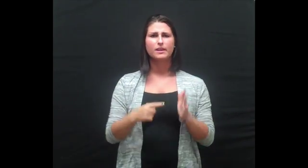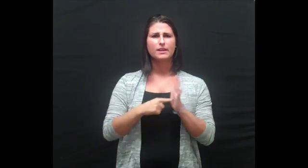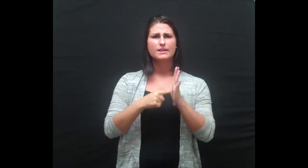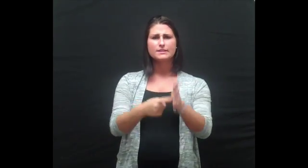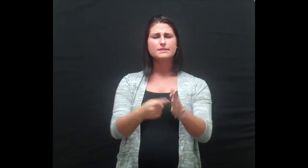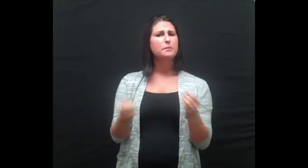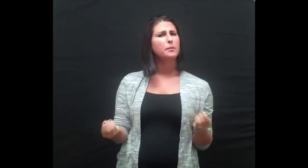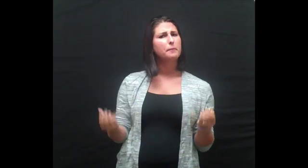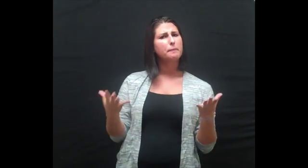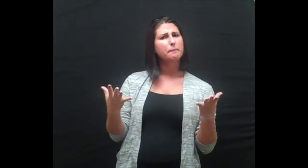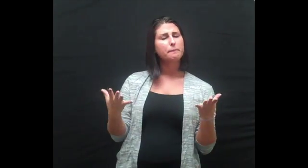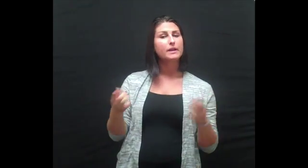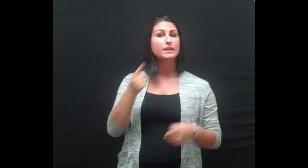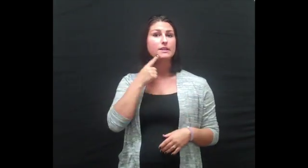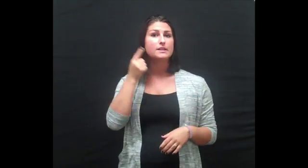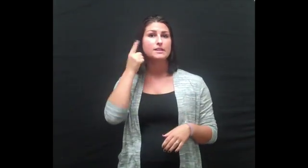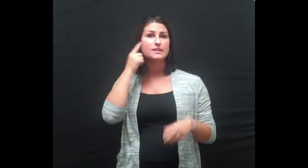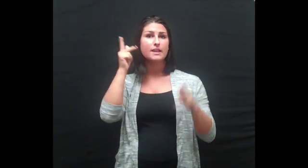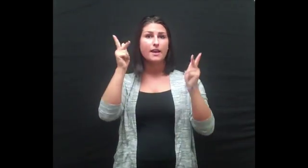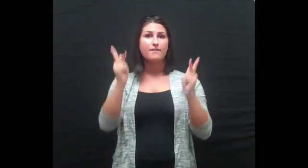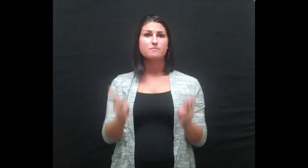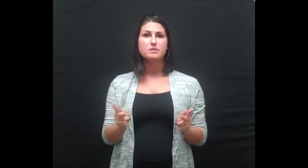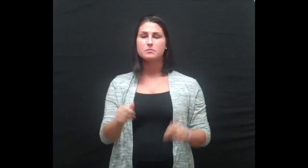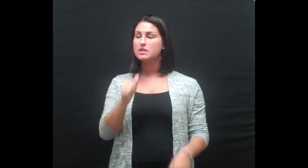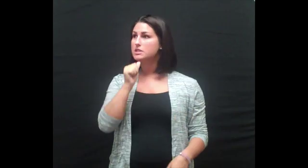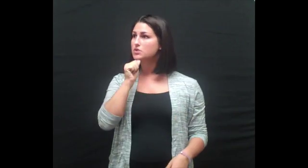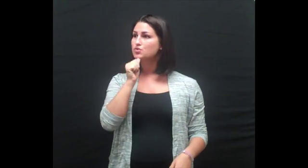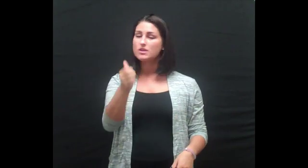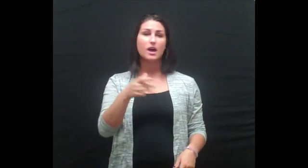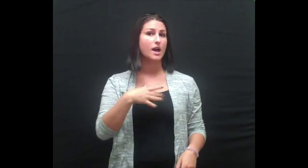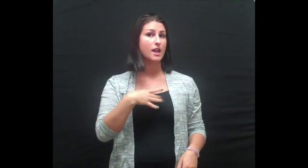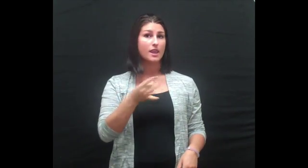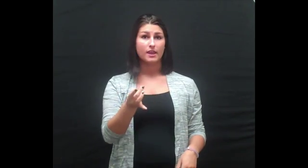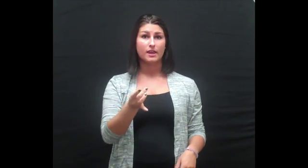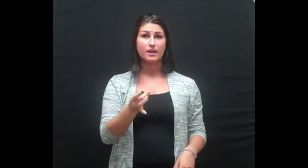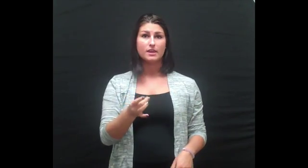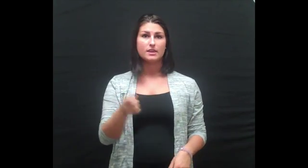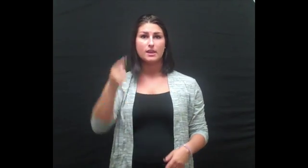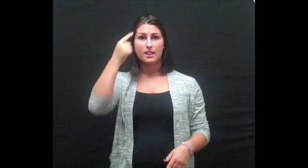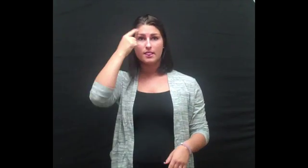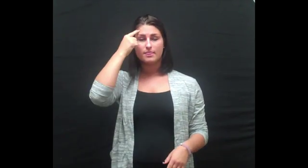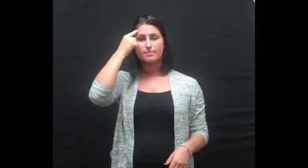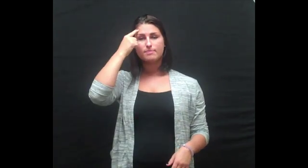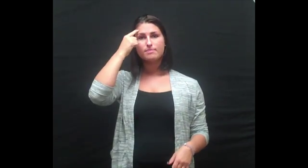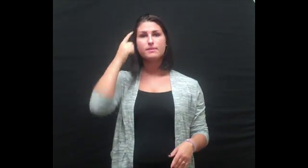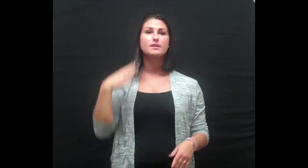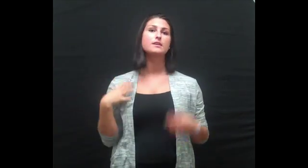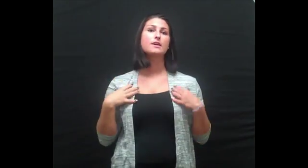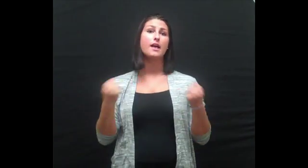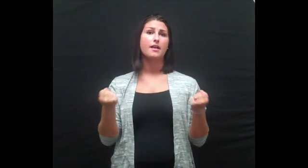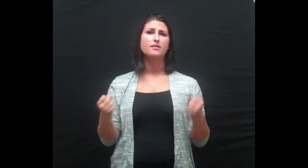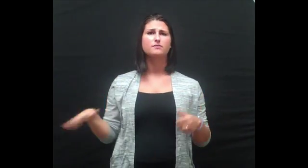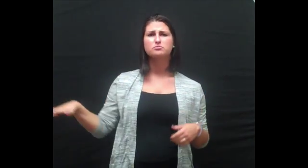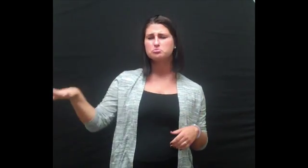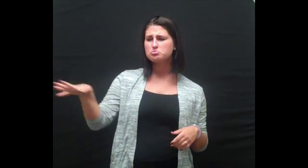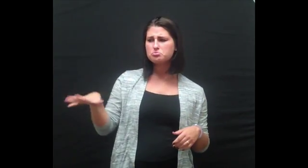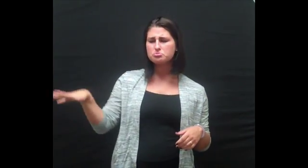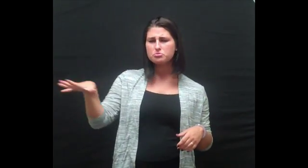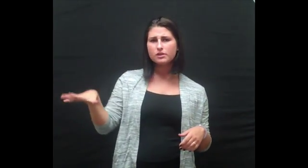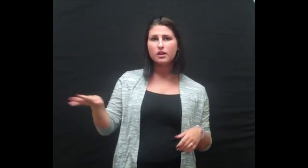about, and I have become aware of this through my Deaf Studies minor. From learning about all of the different ways culture affects people who are